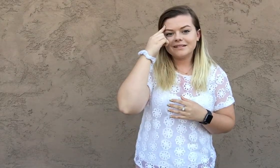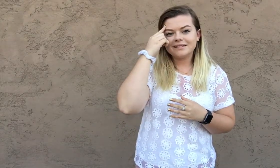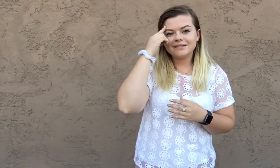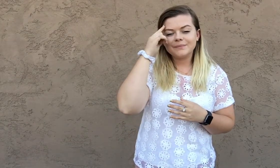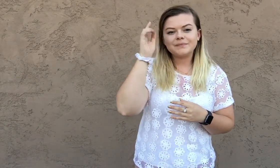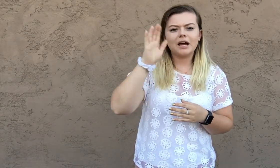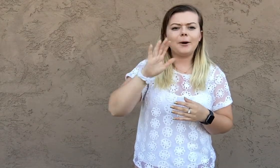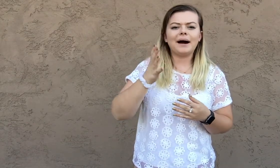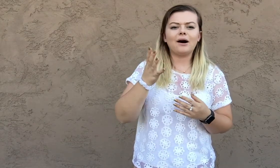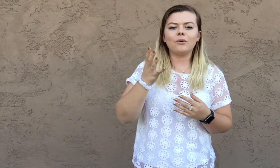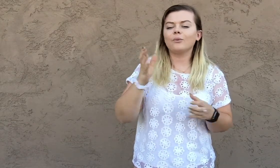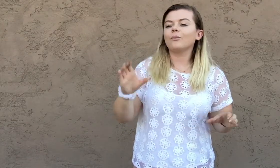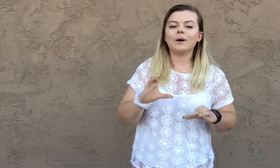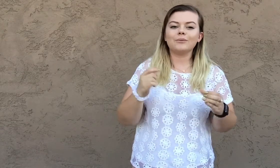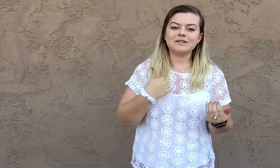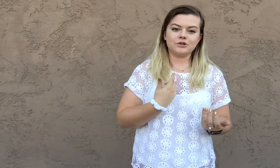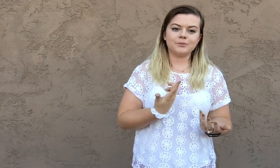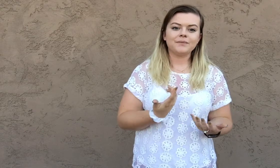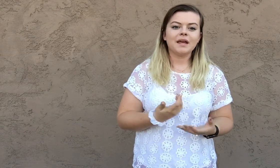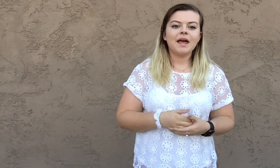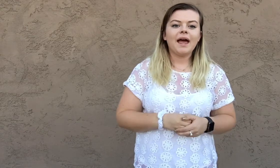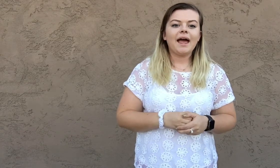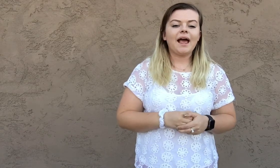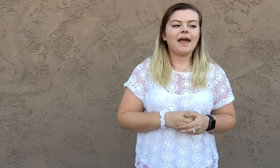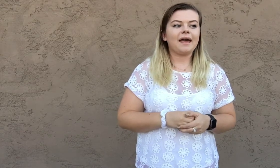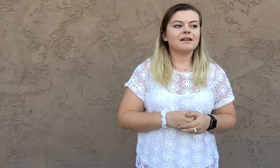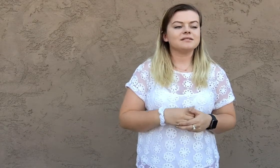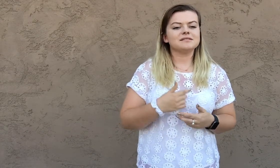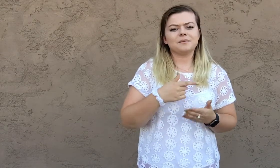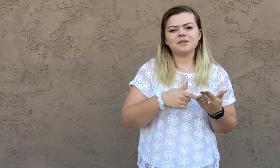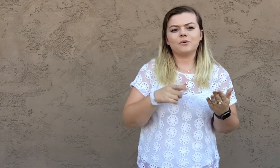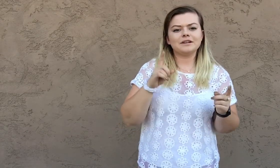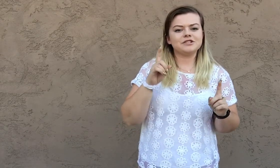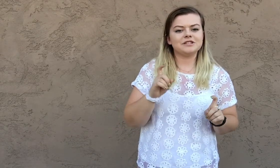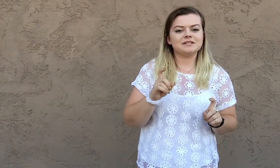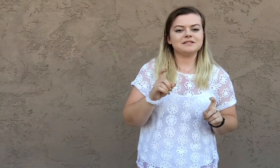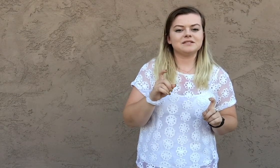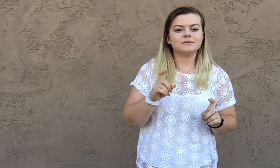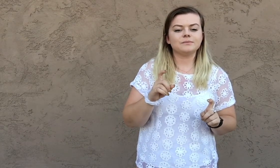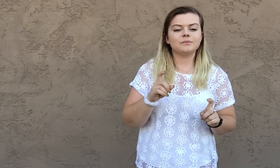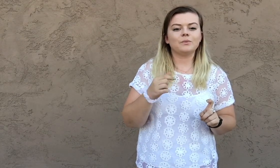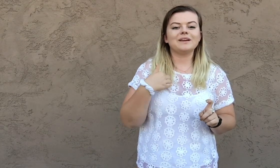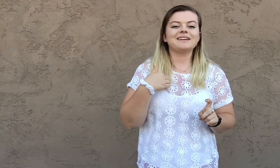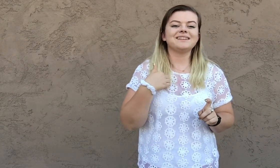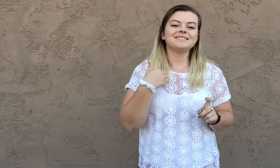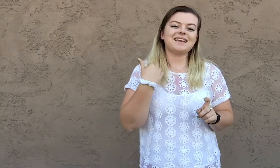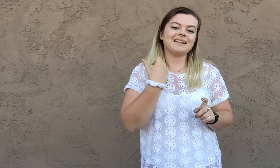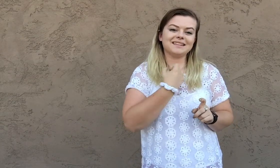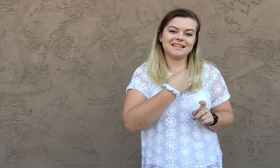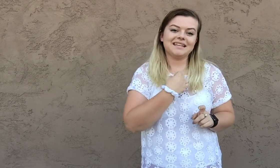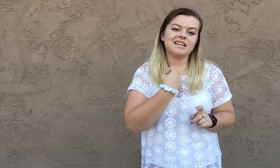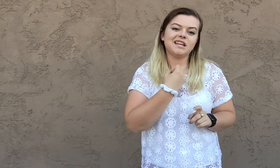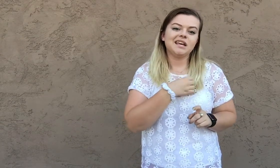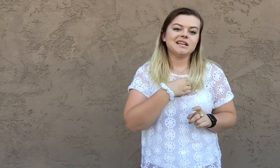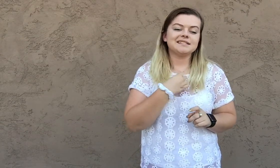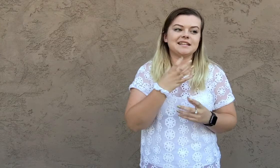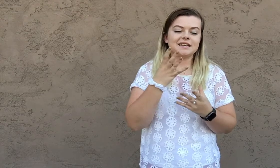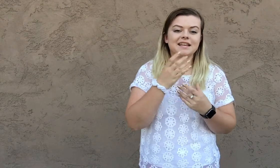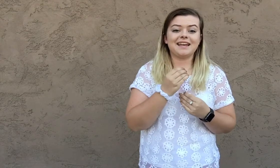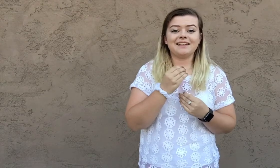thought about what we do. And some of the questions, we sadly didn't get